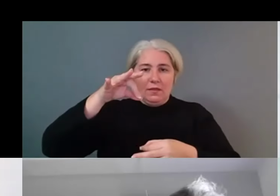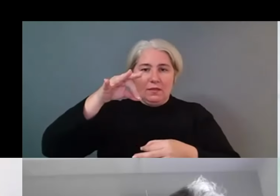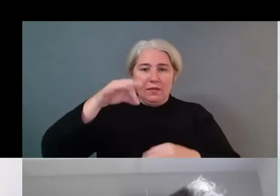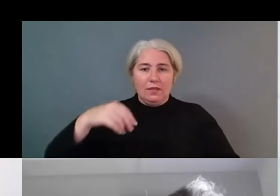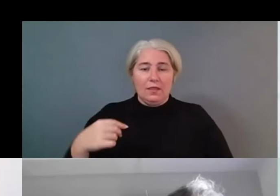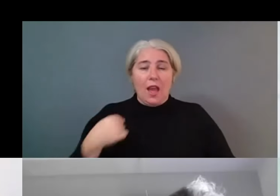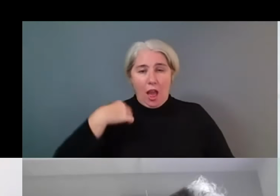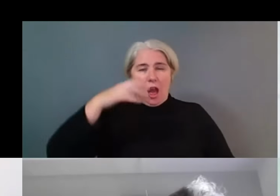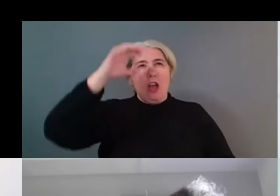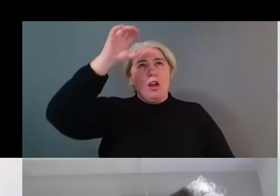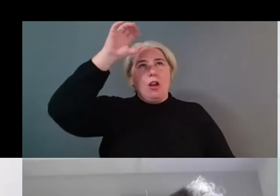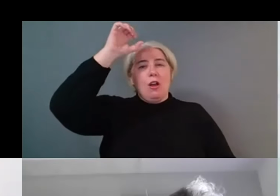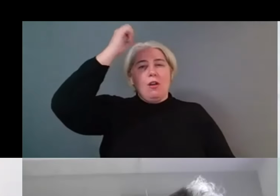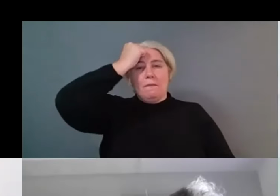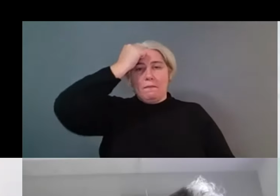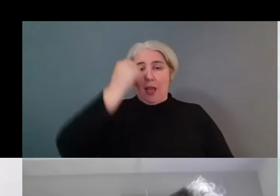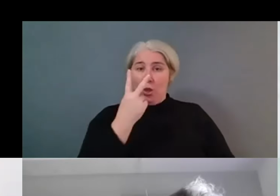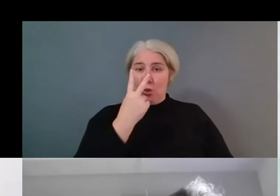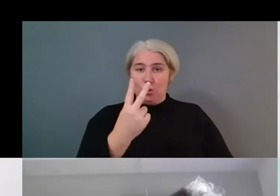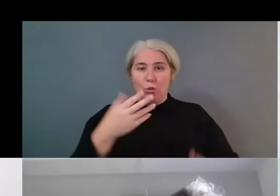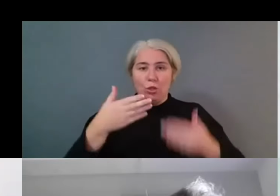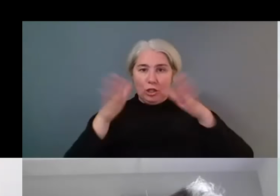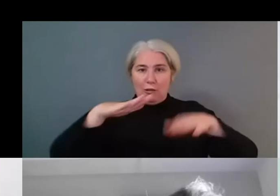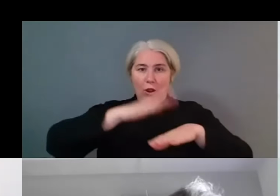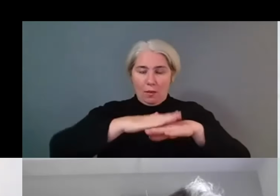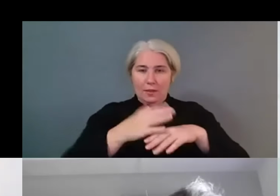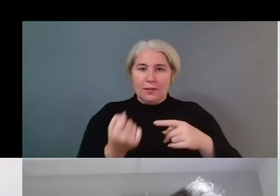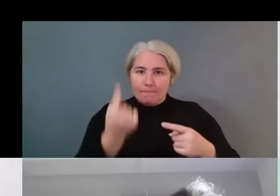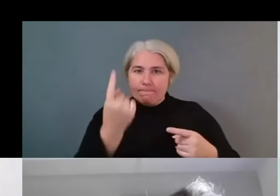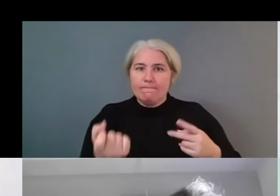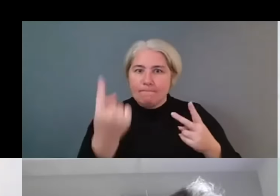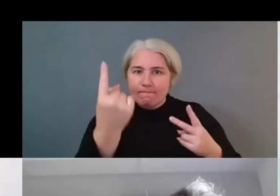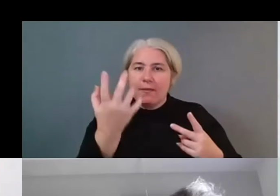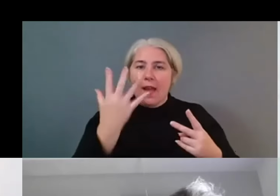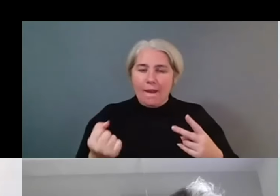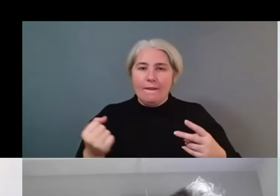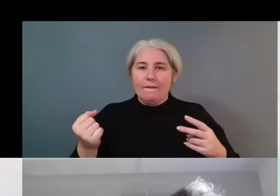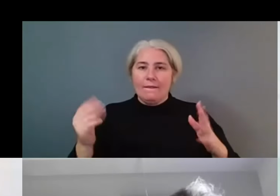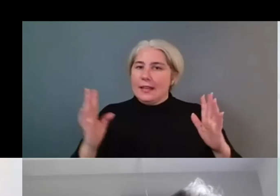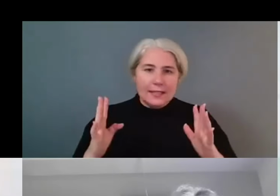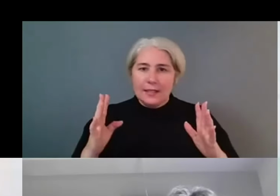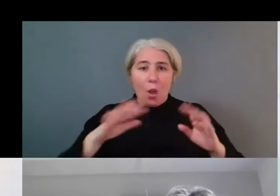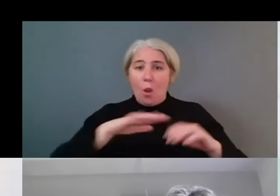committees, in two general comments, I remember the case. And